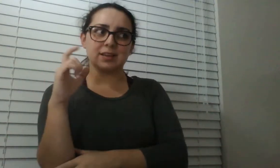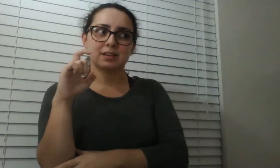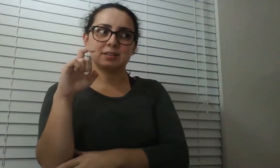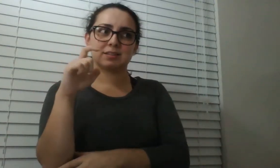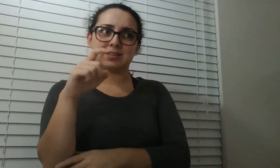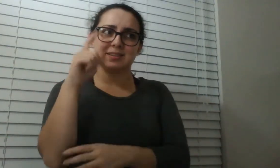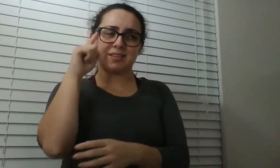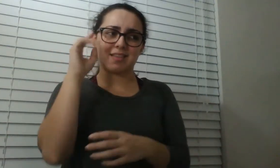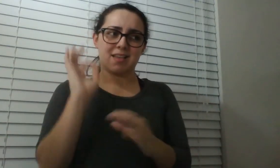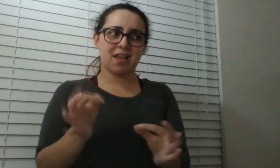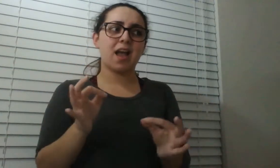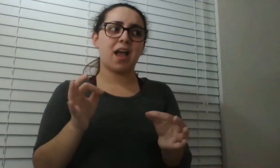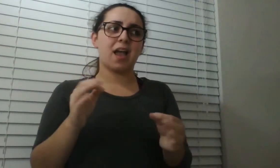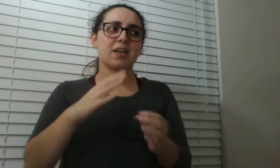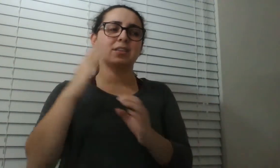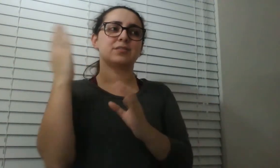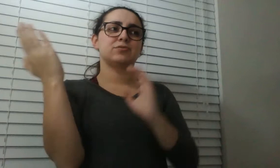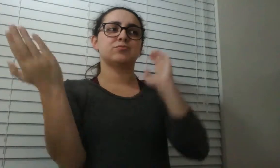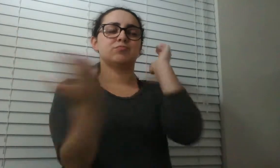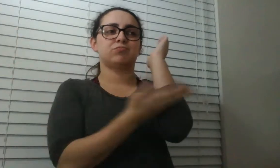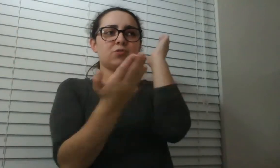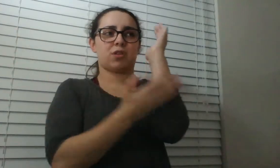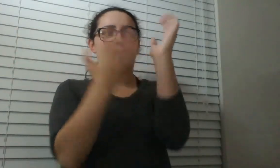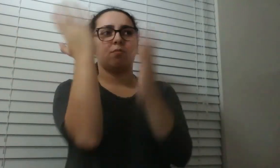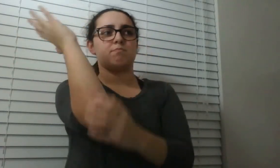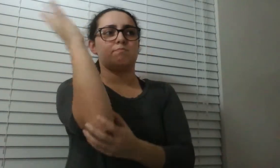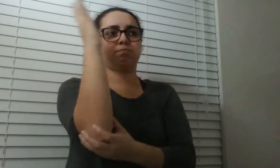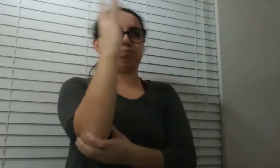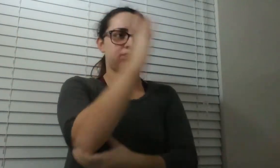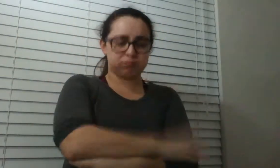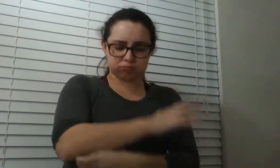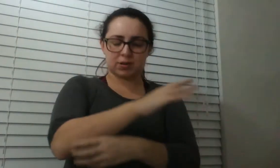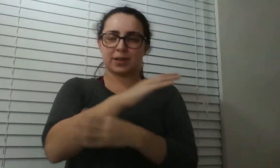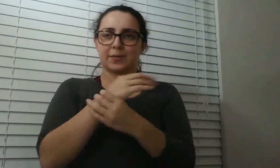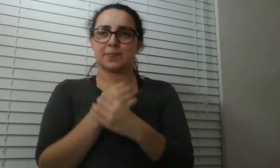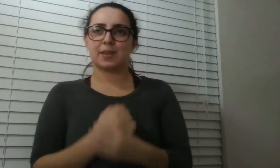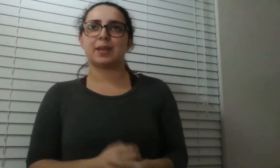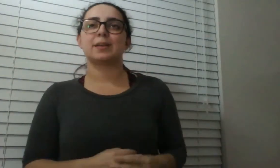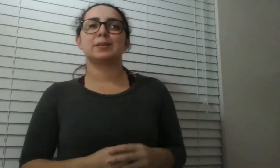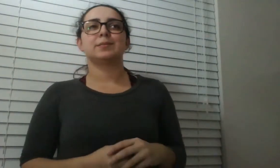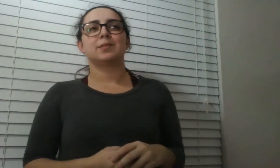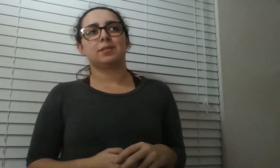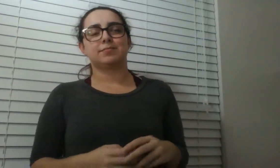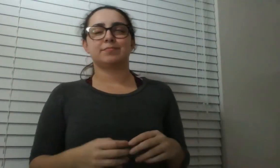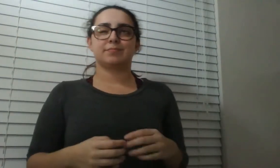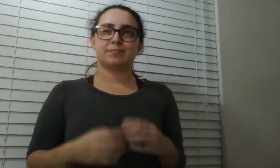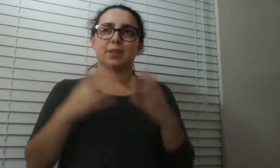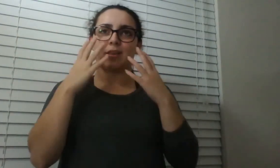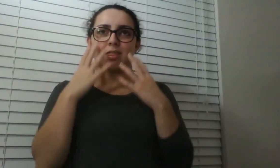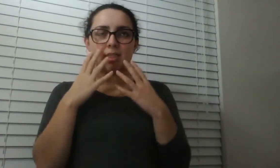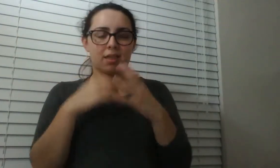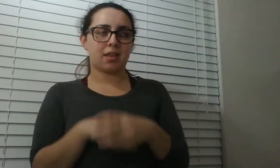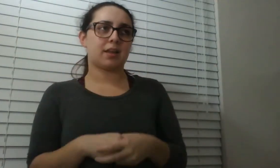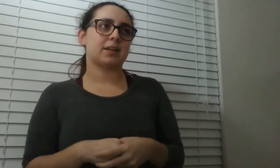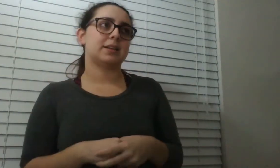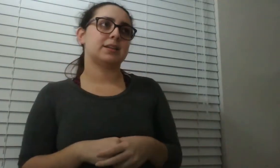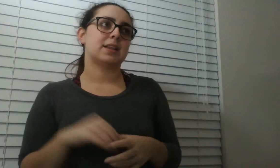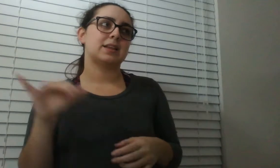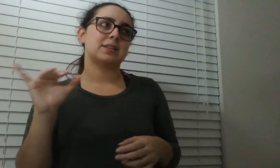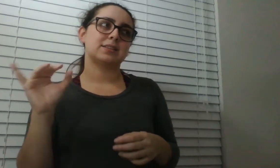tree. The son of the The tree. son of the tree. The same gristly end. Well, you would think so. I went out into the yard that